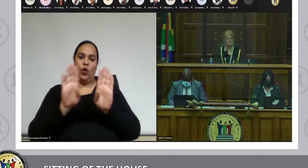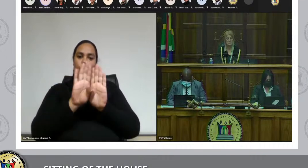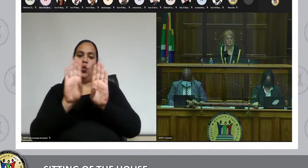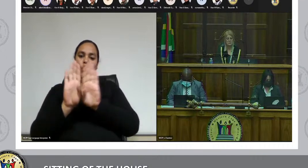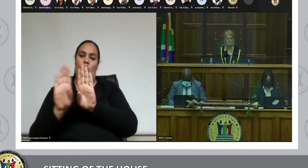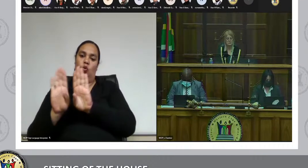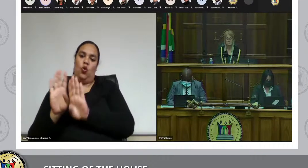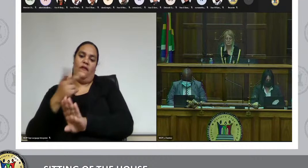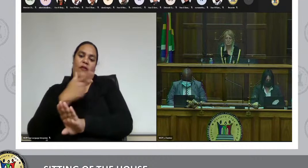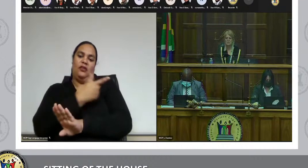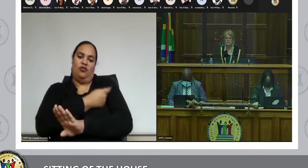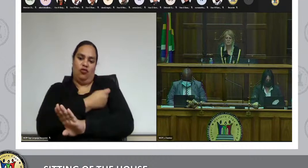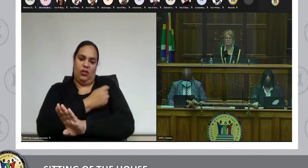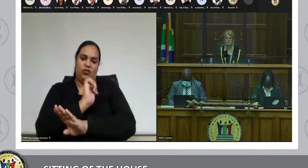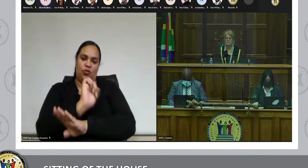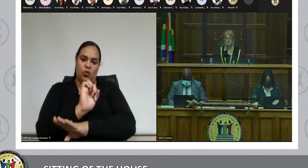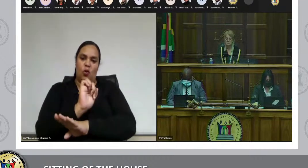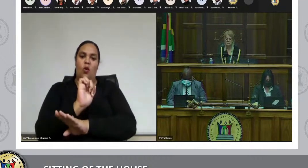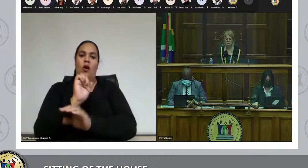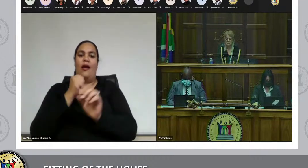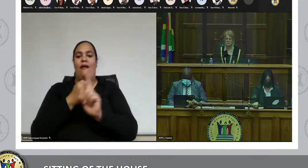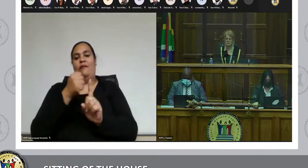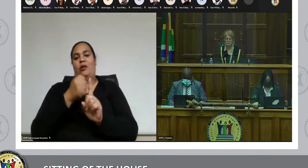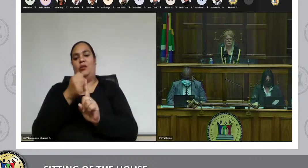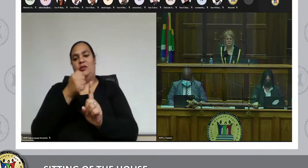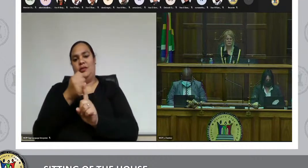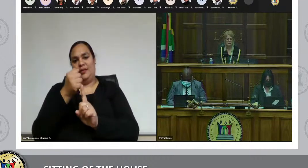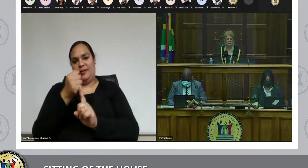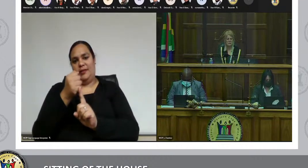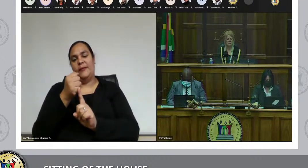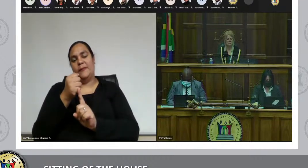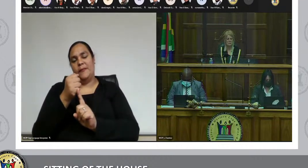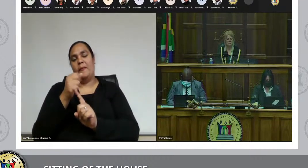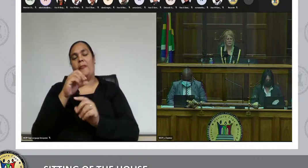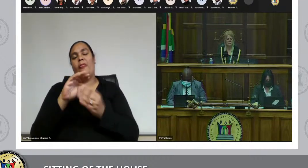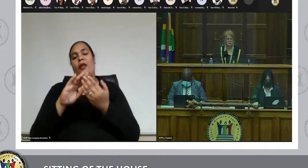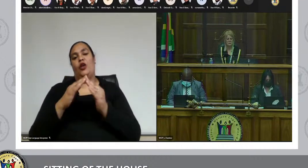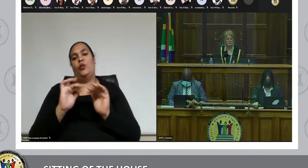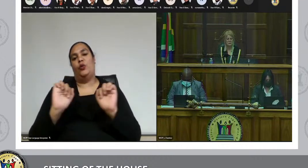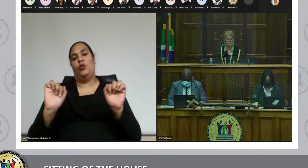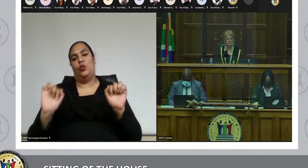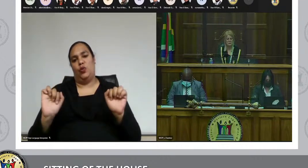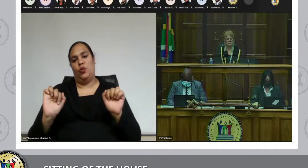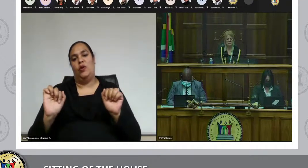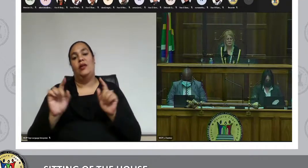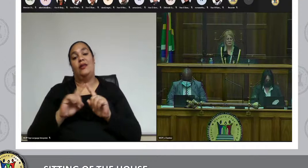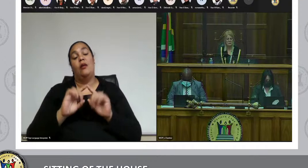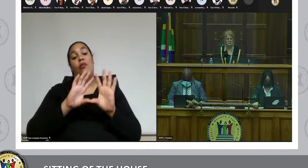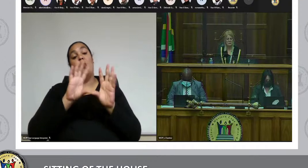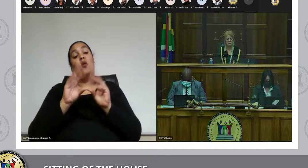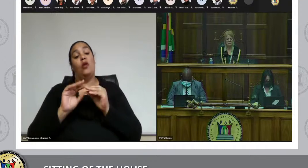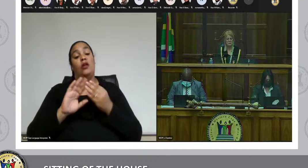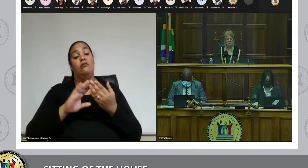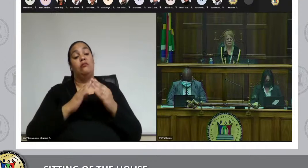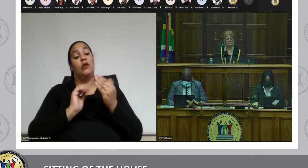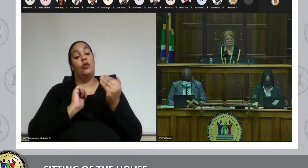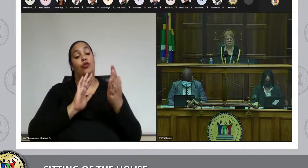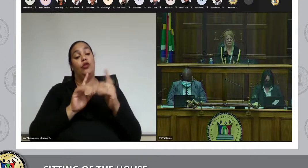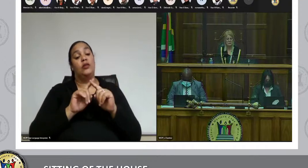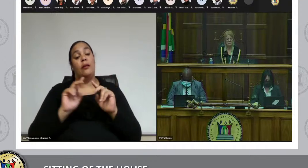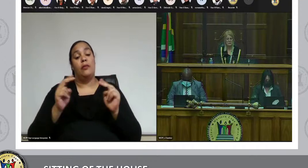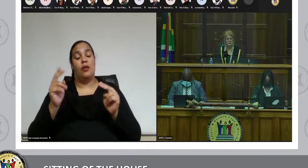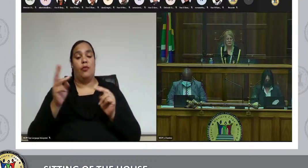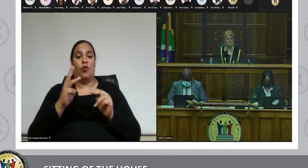door-to-door vaccination advocacy in their communities. And the whole of society approach includes neighbourhood